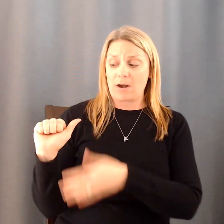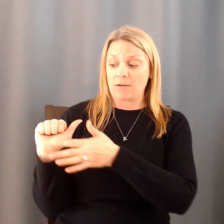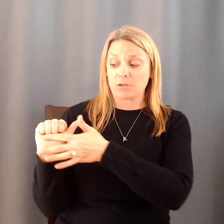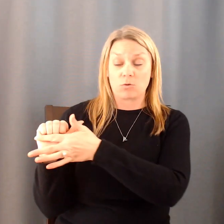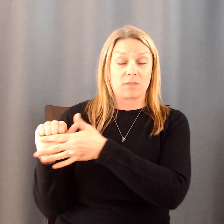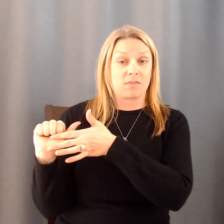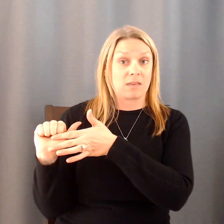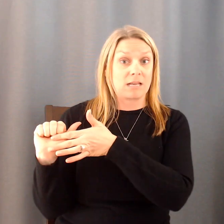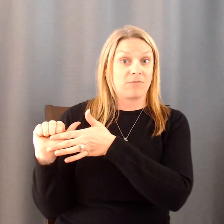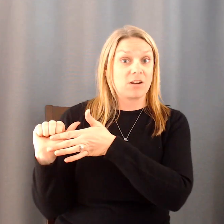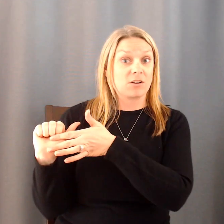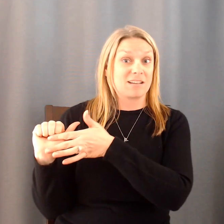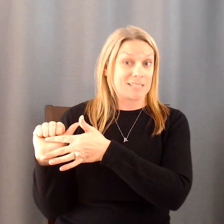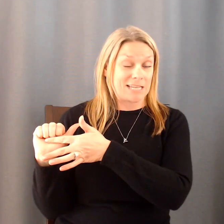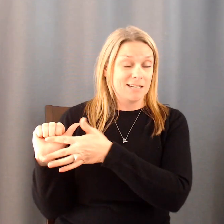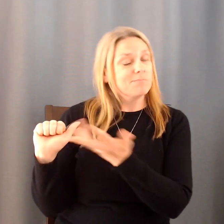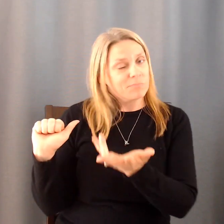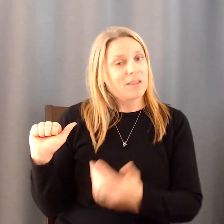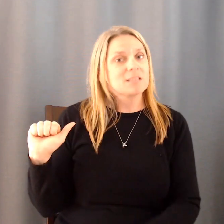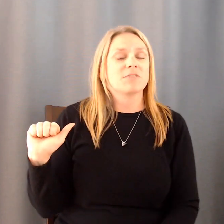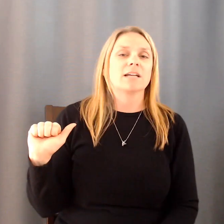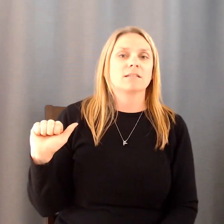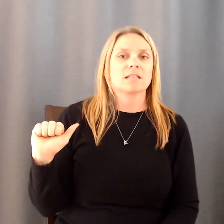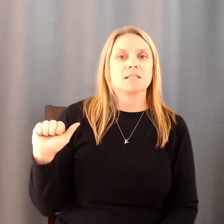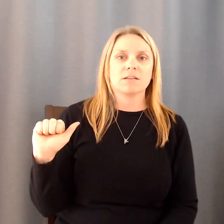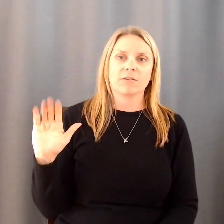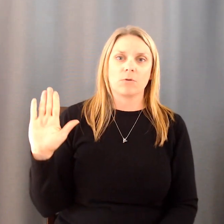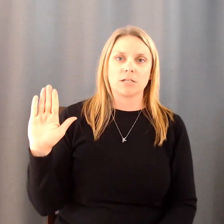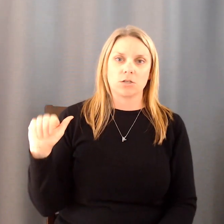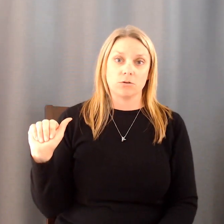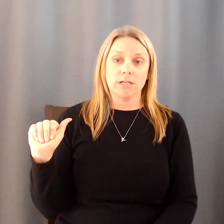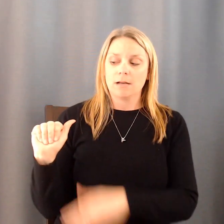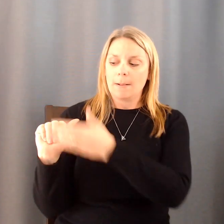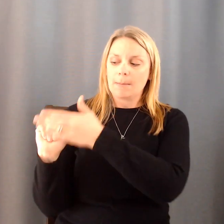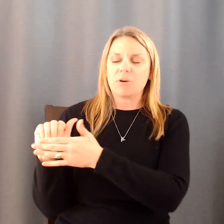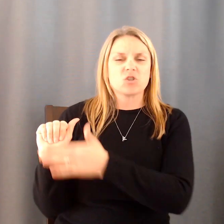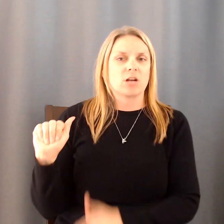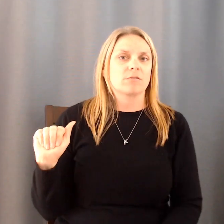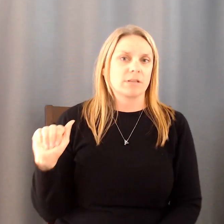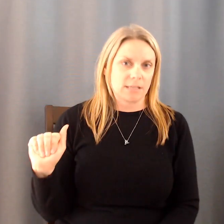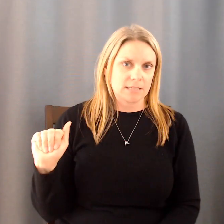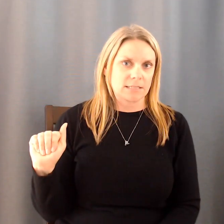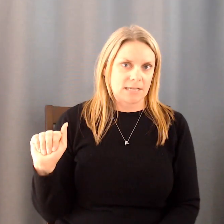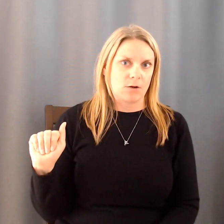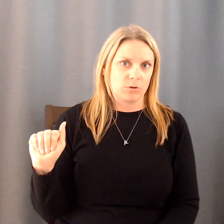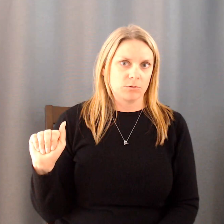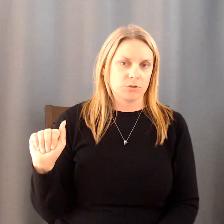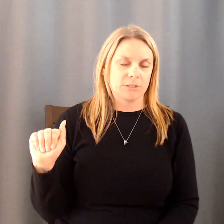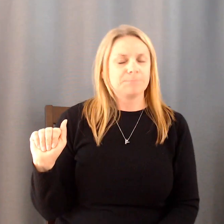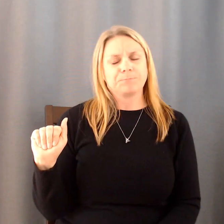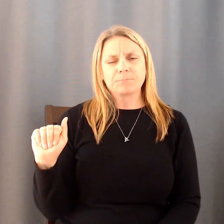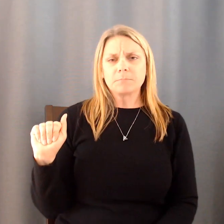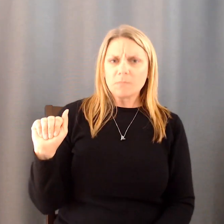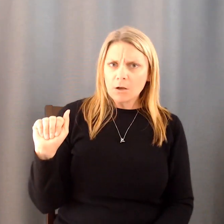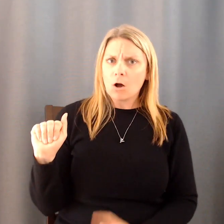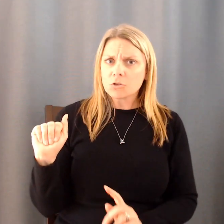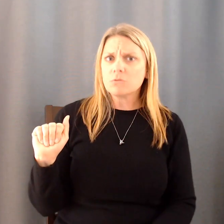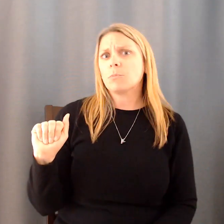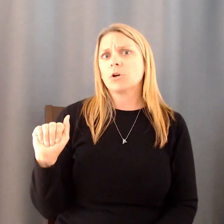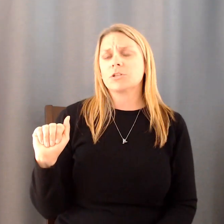with the fingernails in. That's fine. It's a different way to do it, but generally this is how we will do it. Also important to note